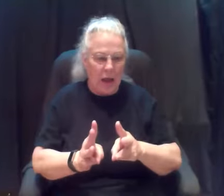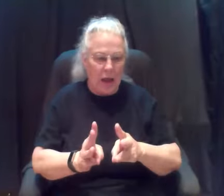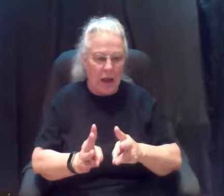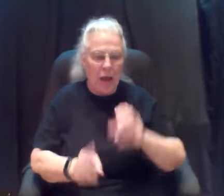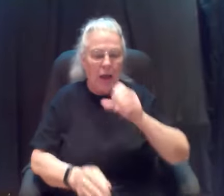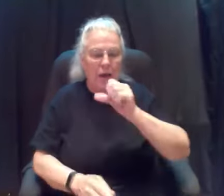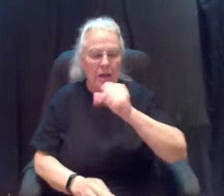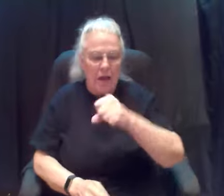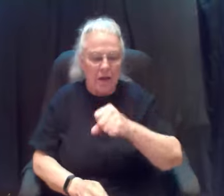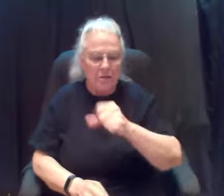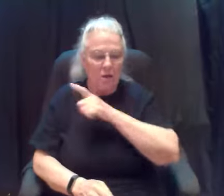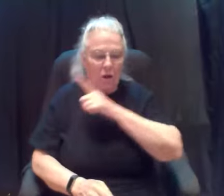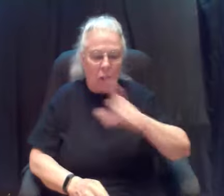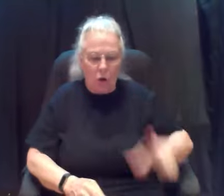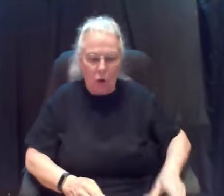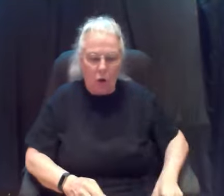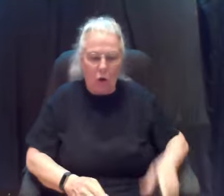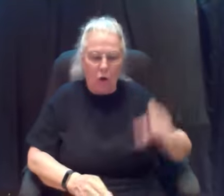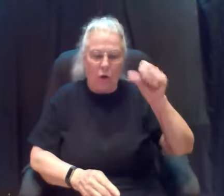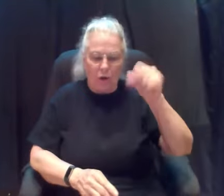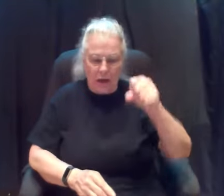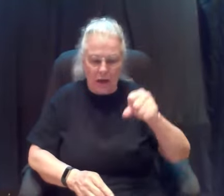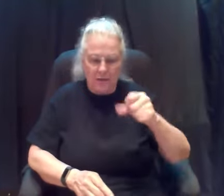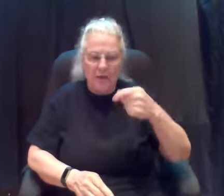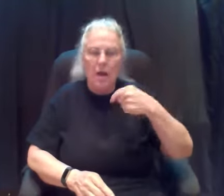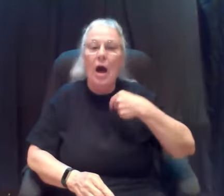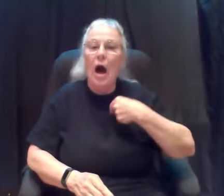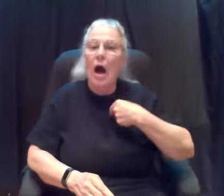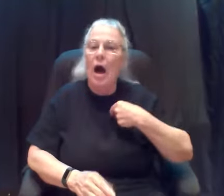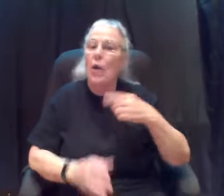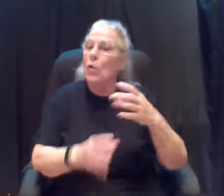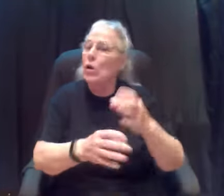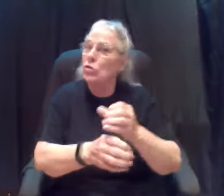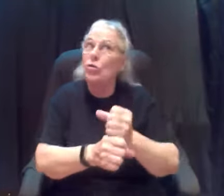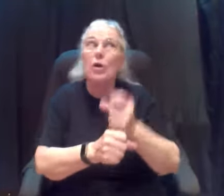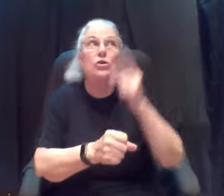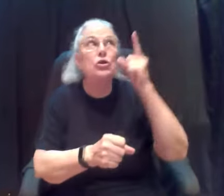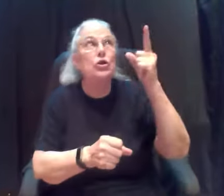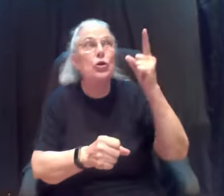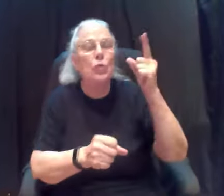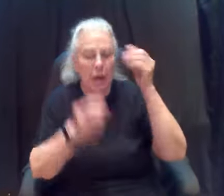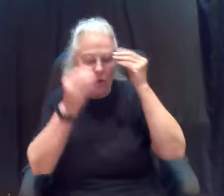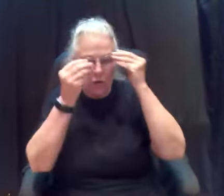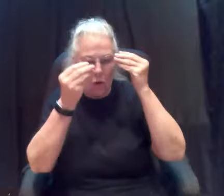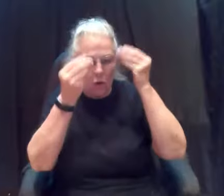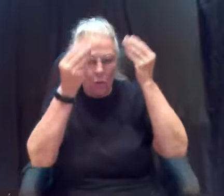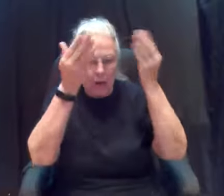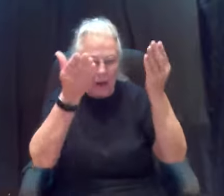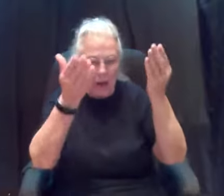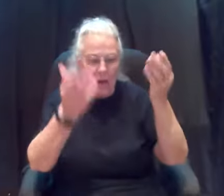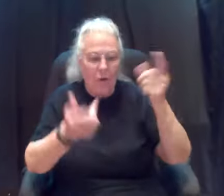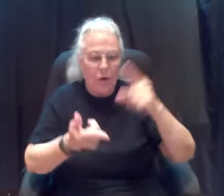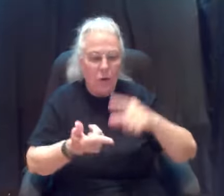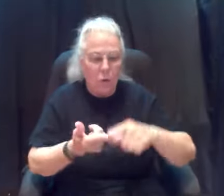way. Yes, Lord, yes, I will trust you and obey. When